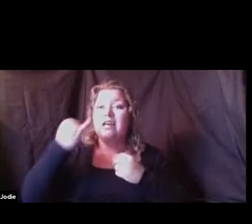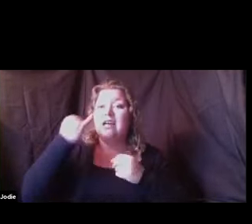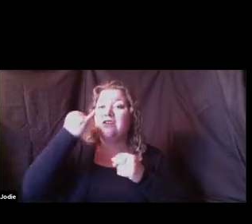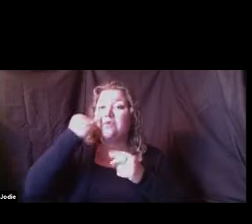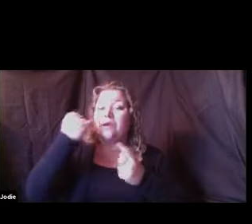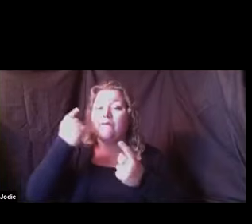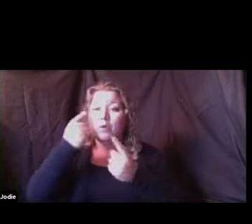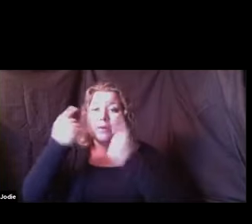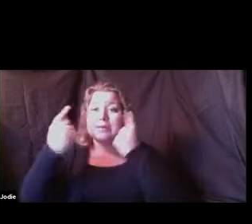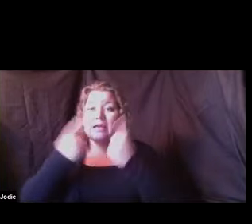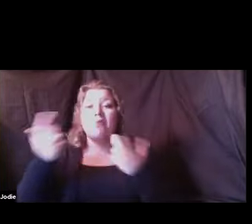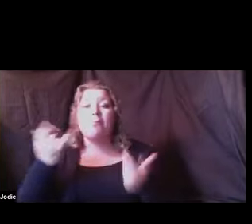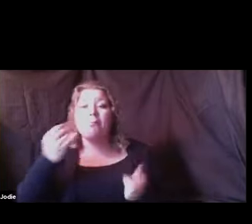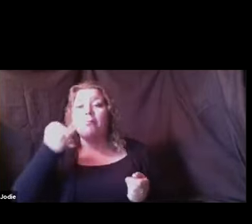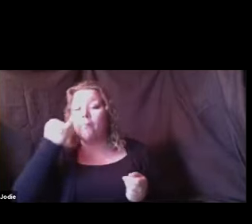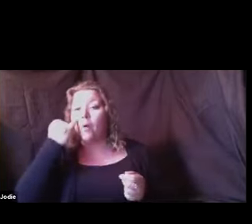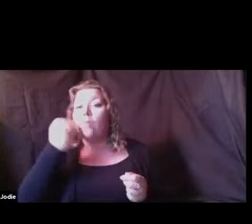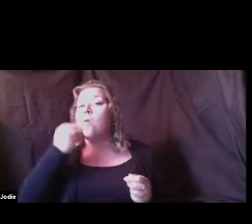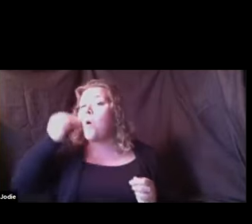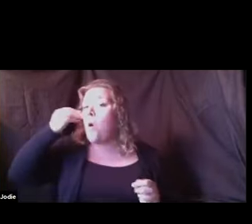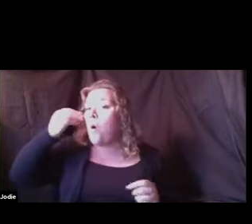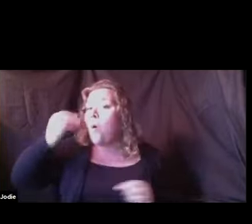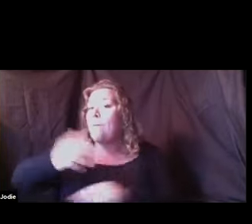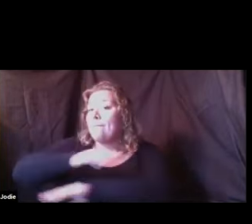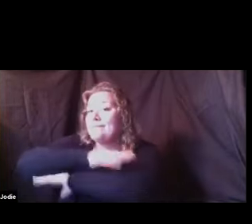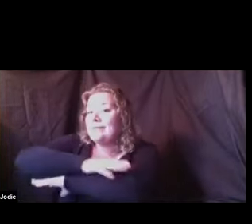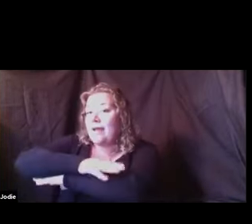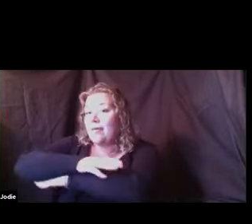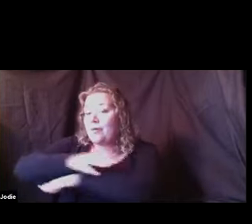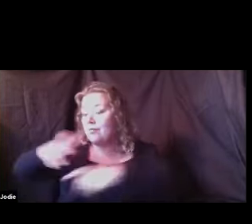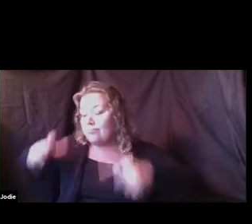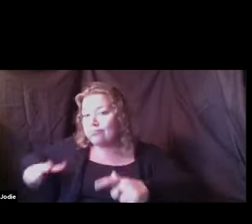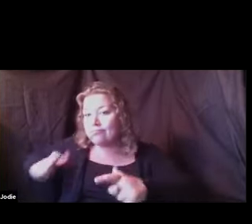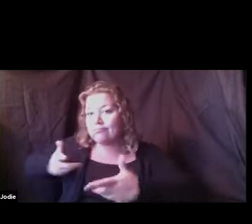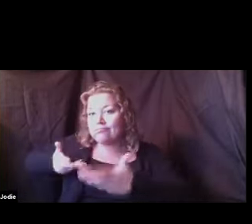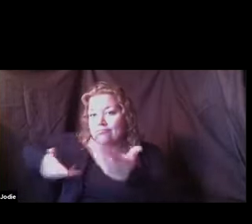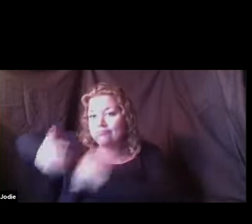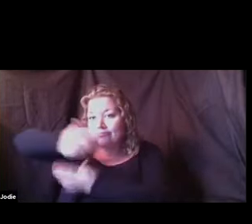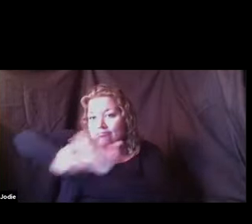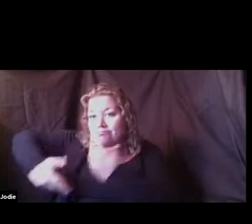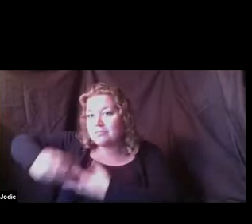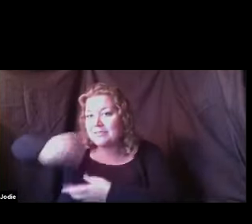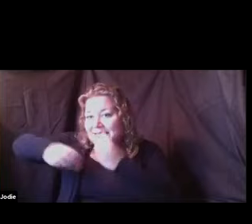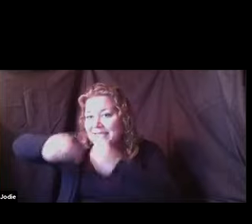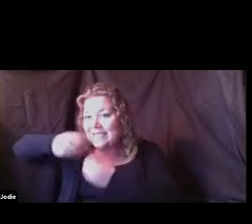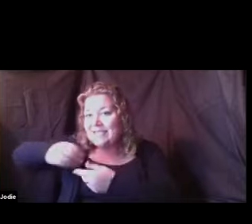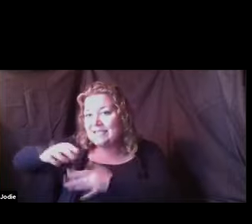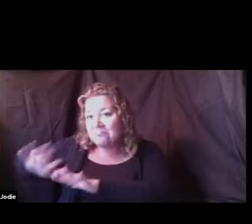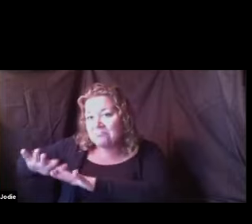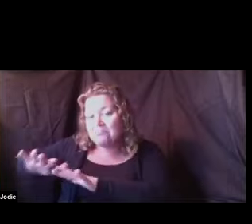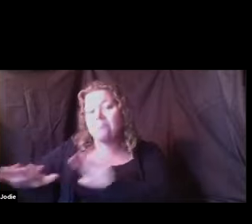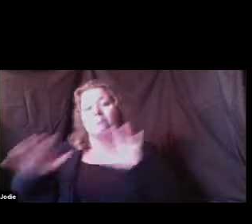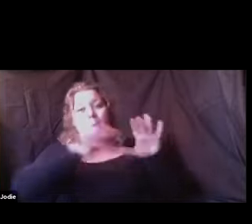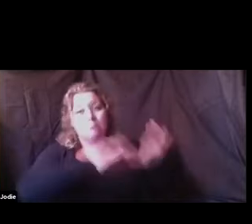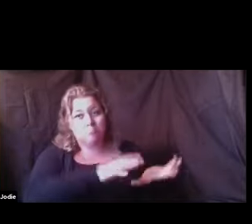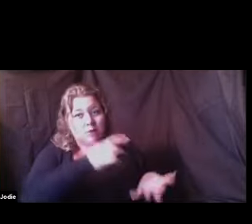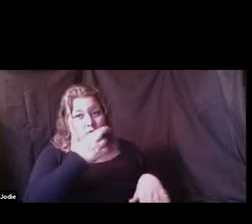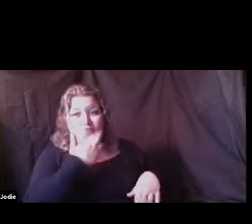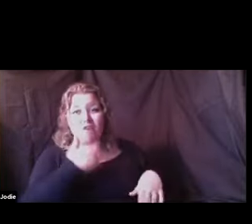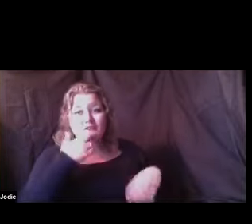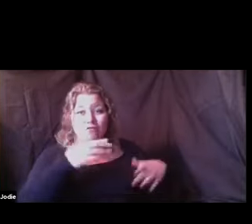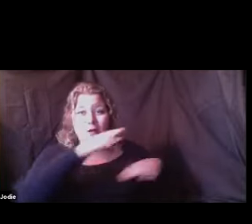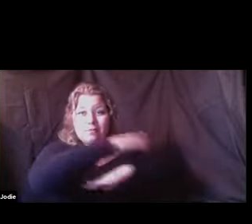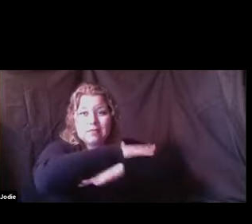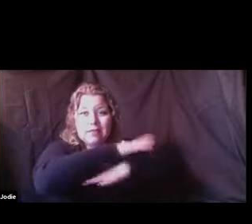and when we look at the aspect where it talks about visiting a restaurant or bar, and we look at the fact that we're in